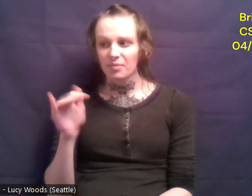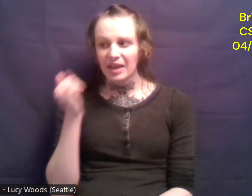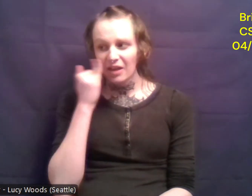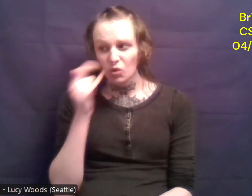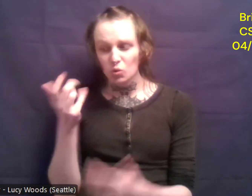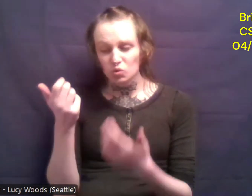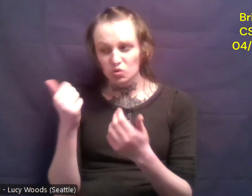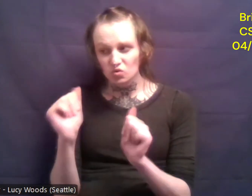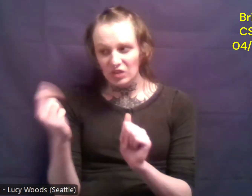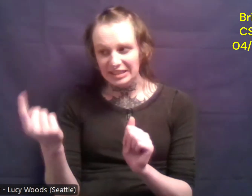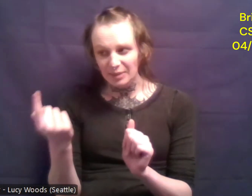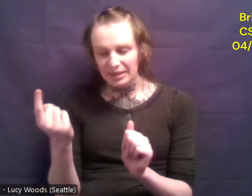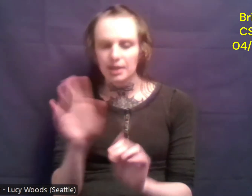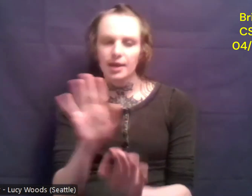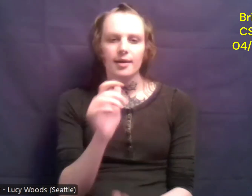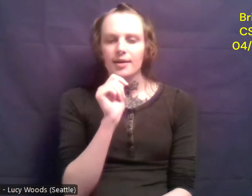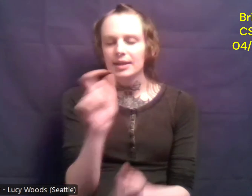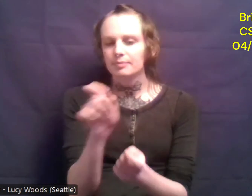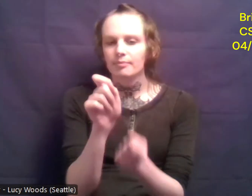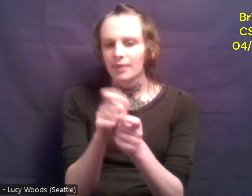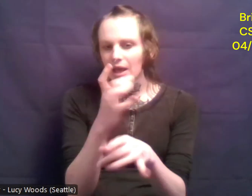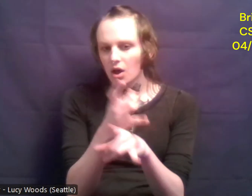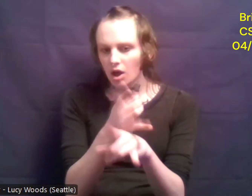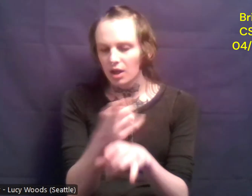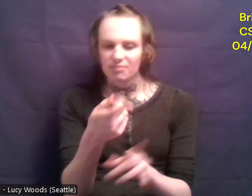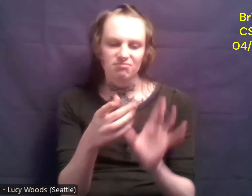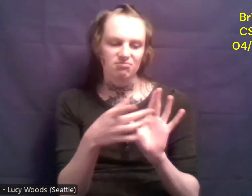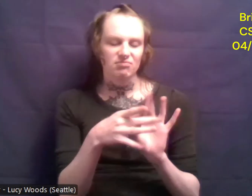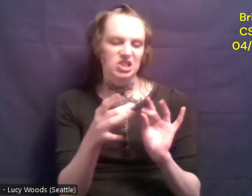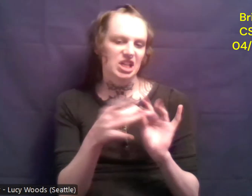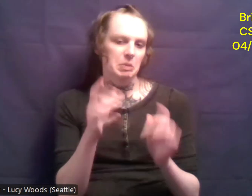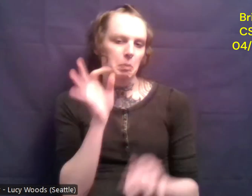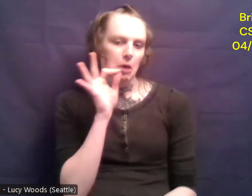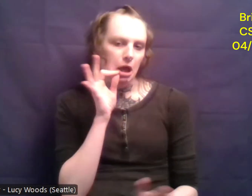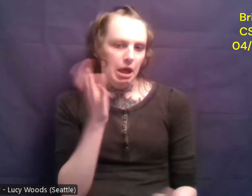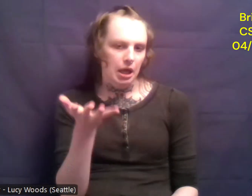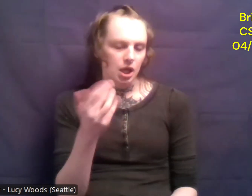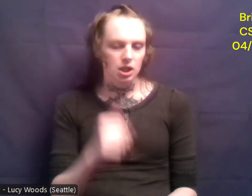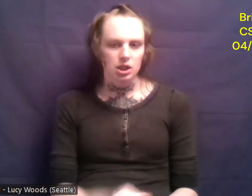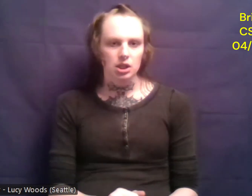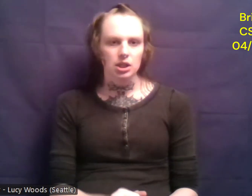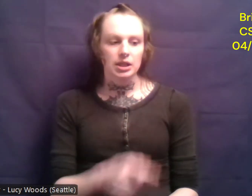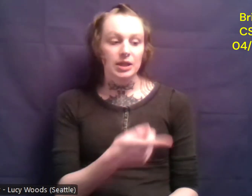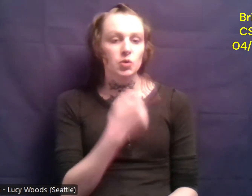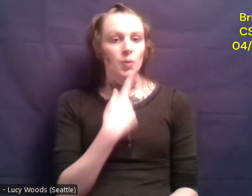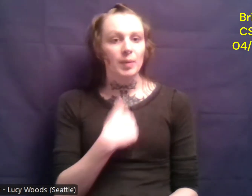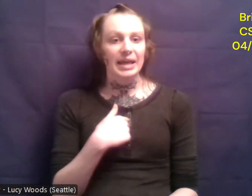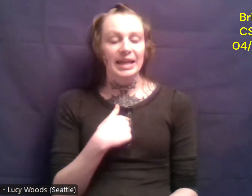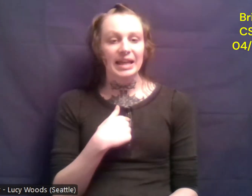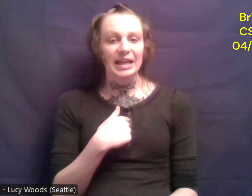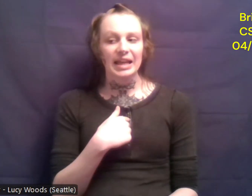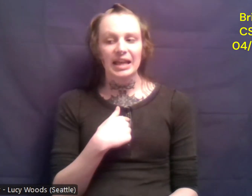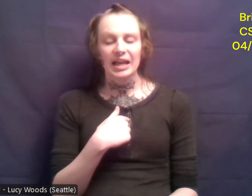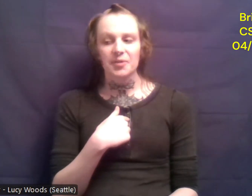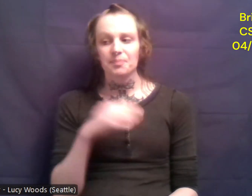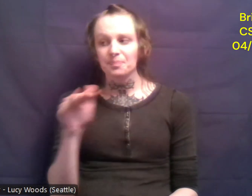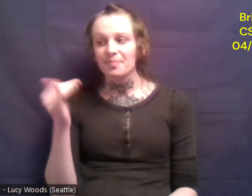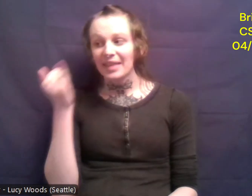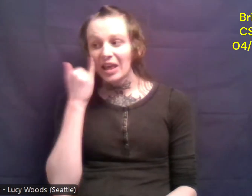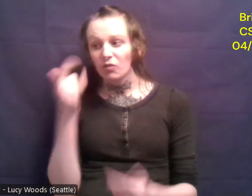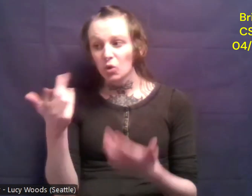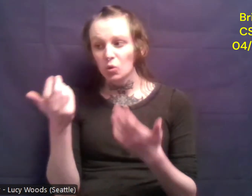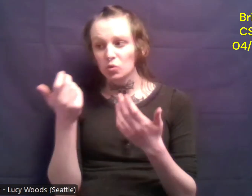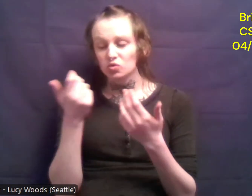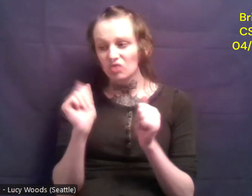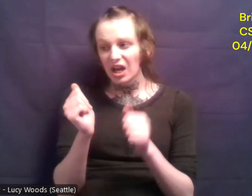but he did mention like smoking pot or anything, these this medication will not work. And that kind of like